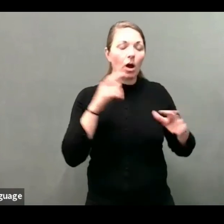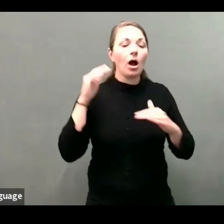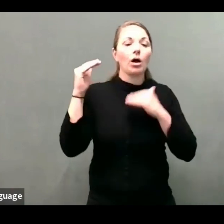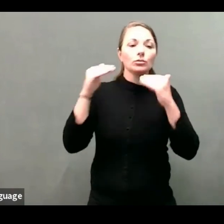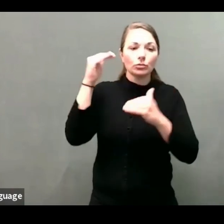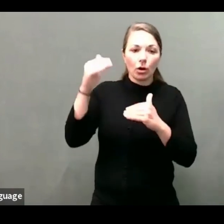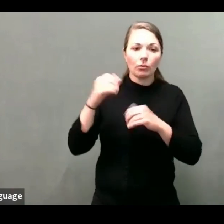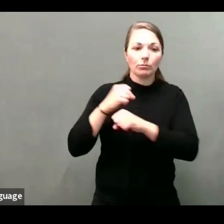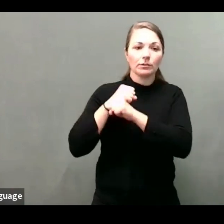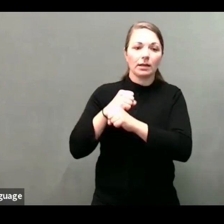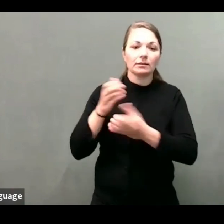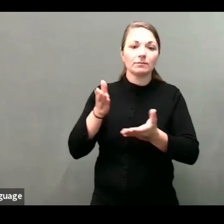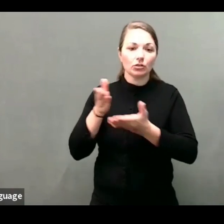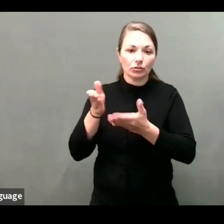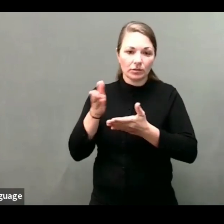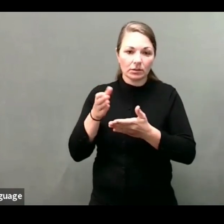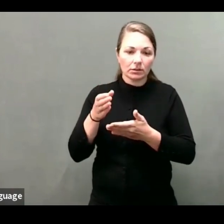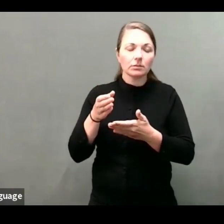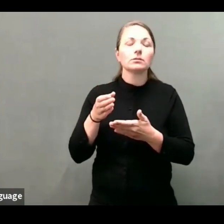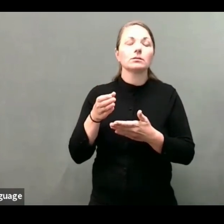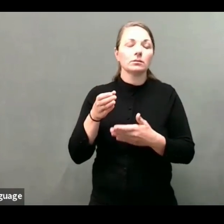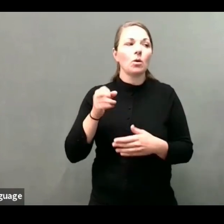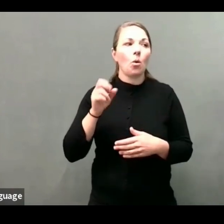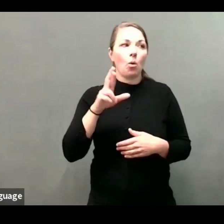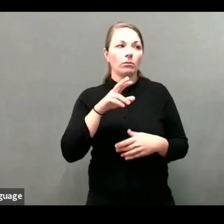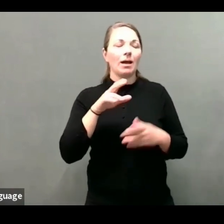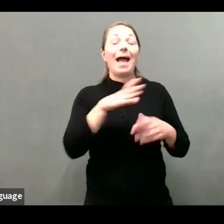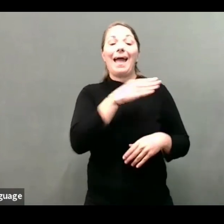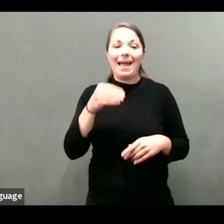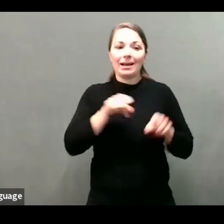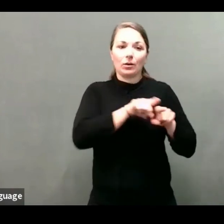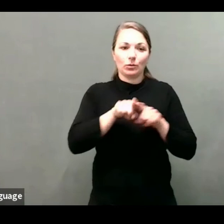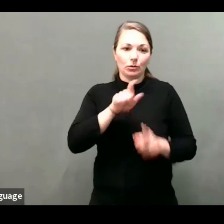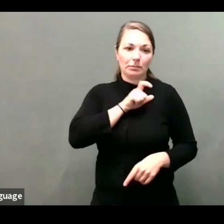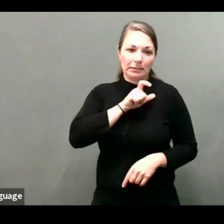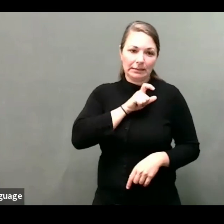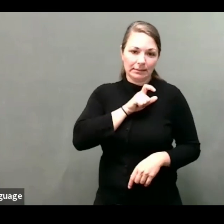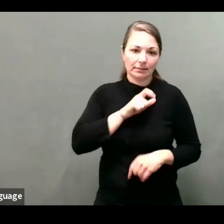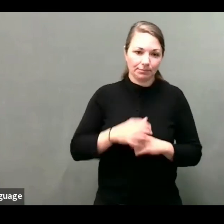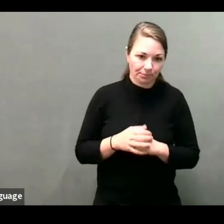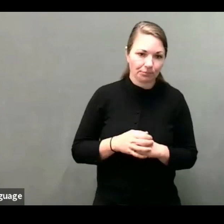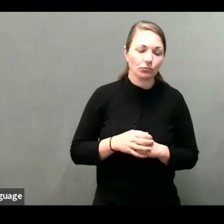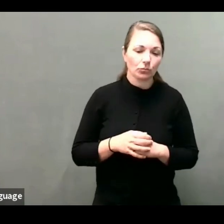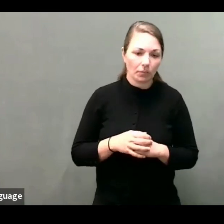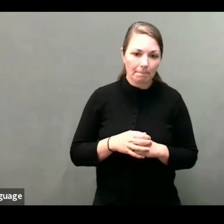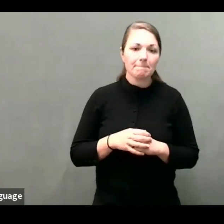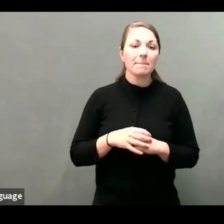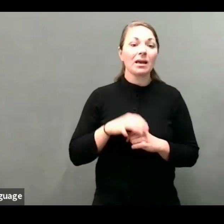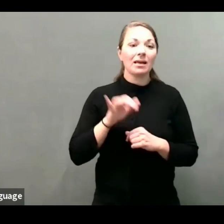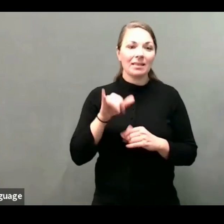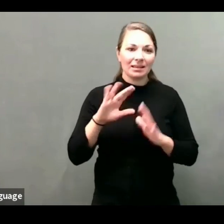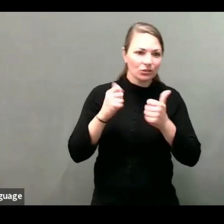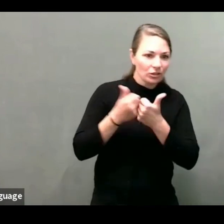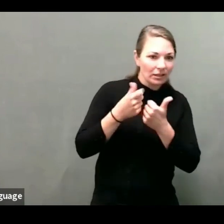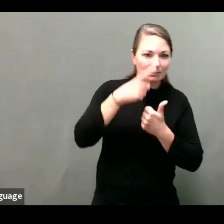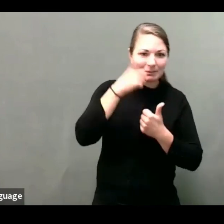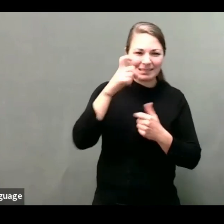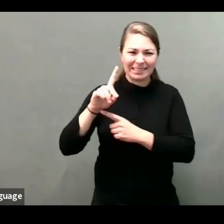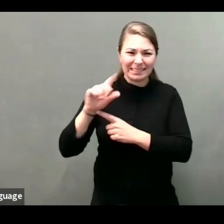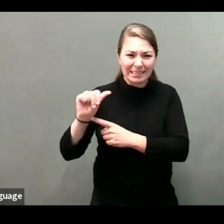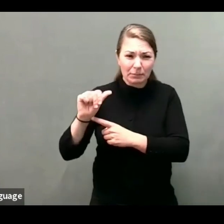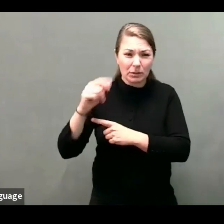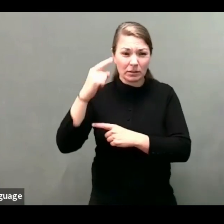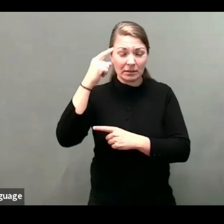Services or APS and to law enforcement. And that's tough because, like we mentioned, disability, mental